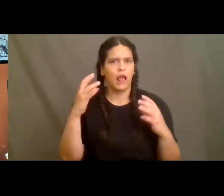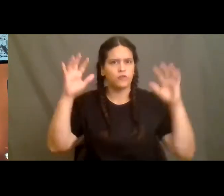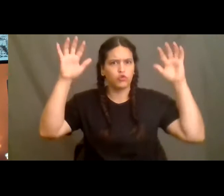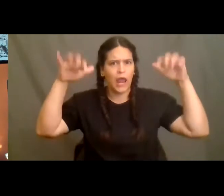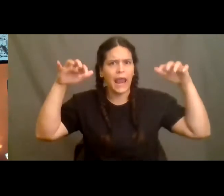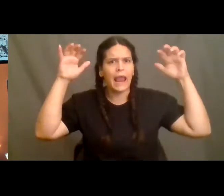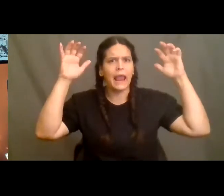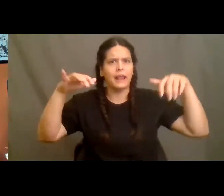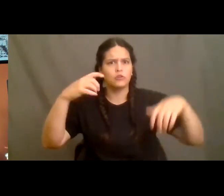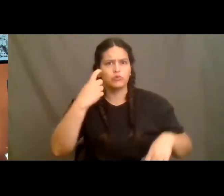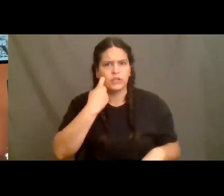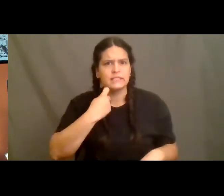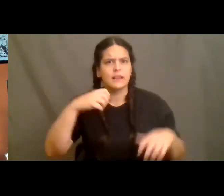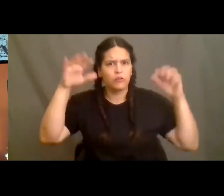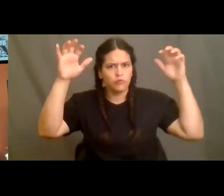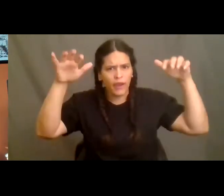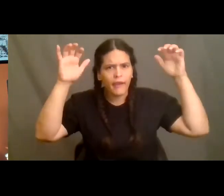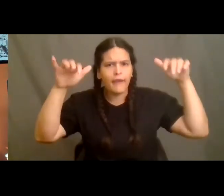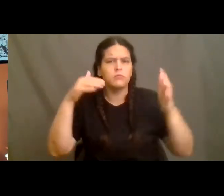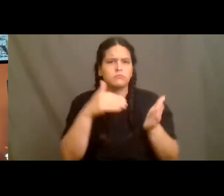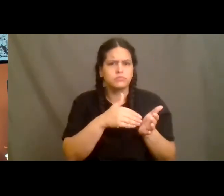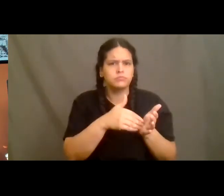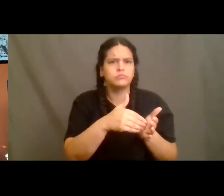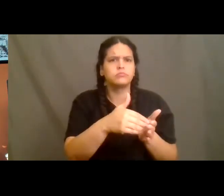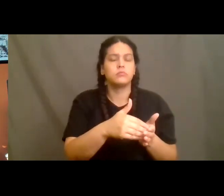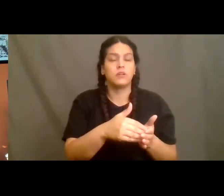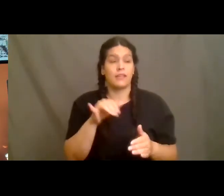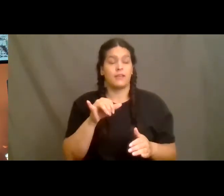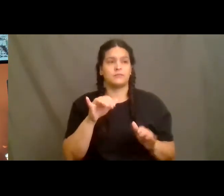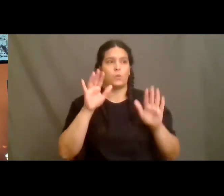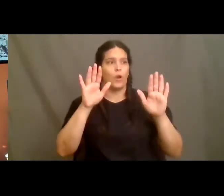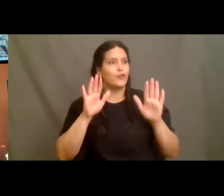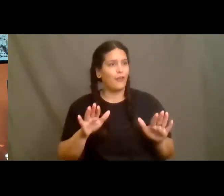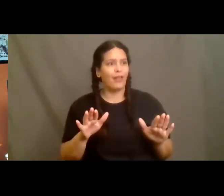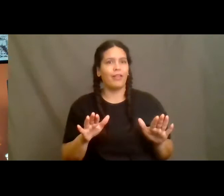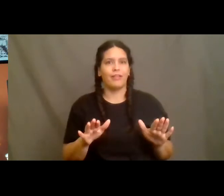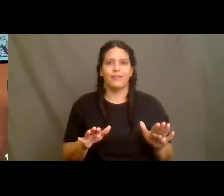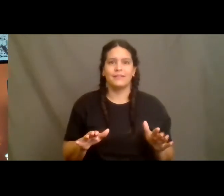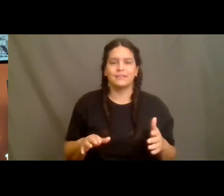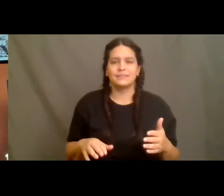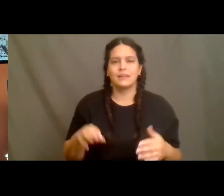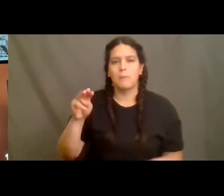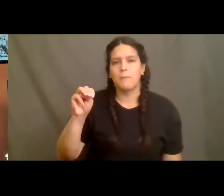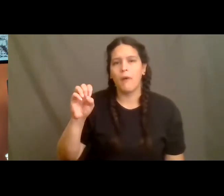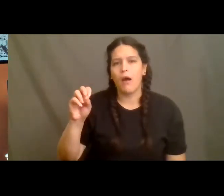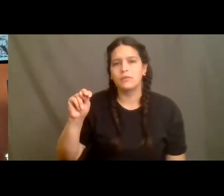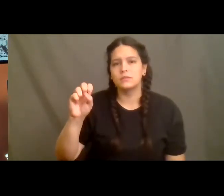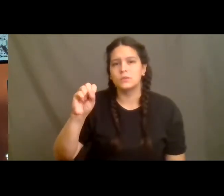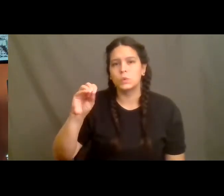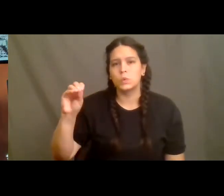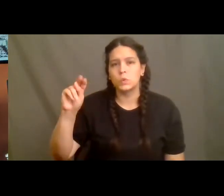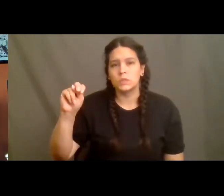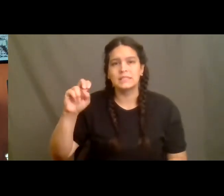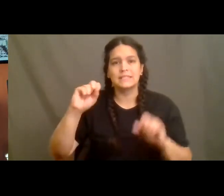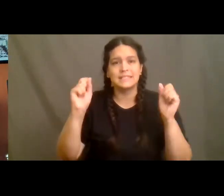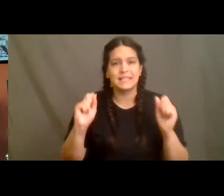lately, and it's been really wonderful as this is the monsoon season, and it's been really good to, just